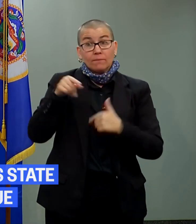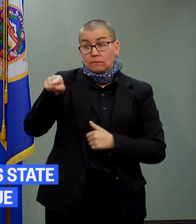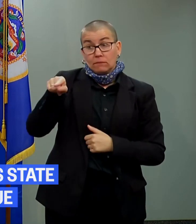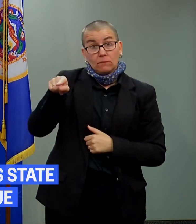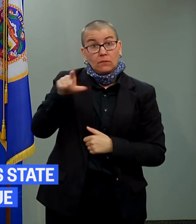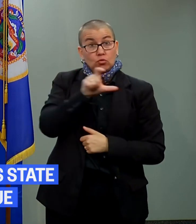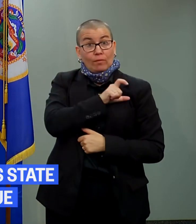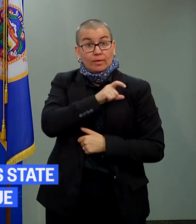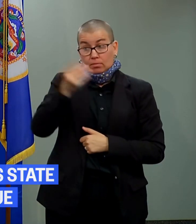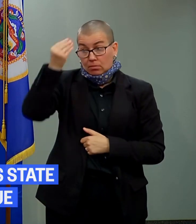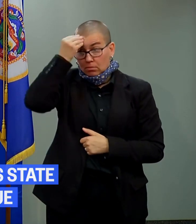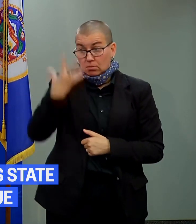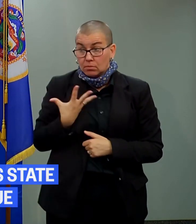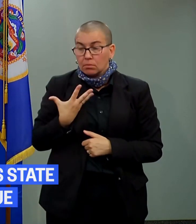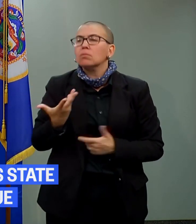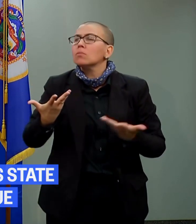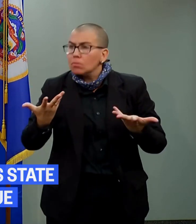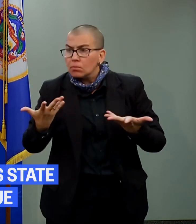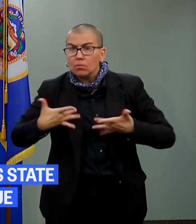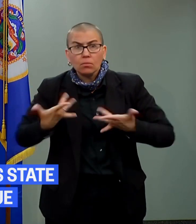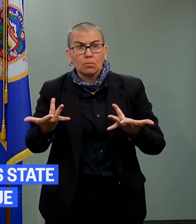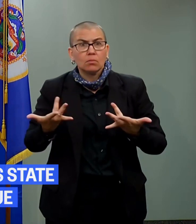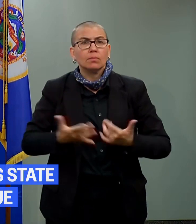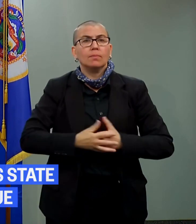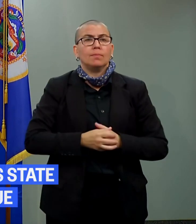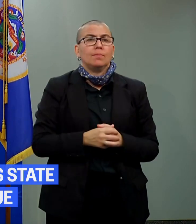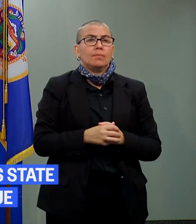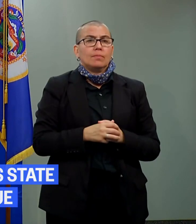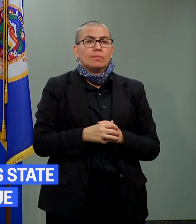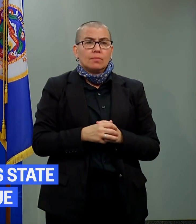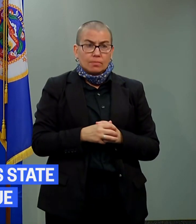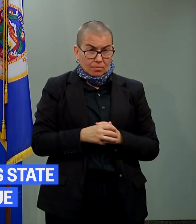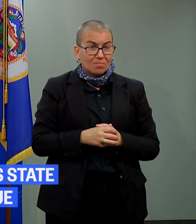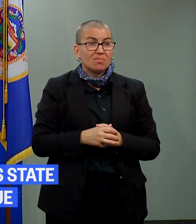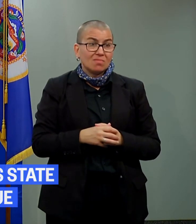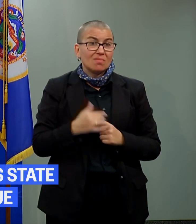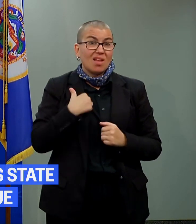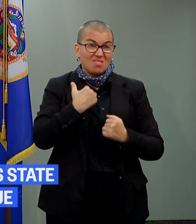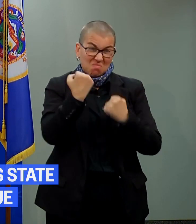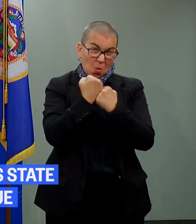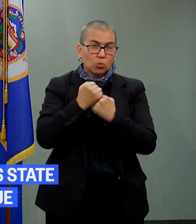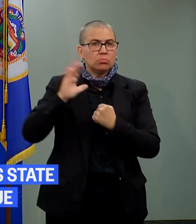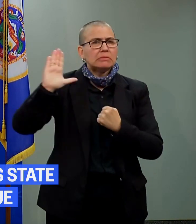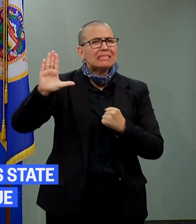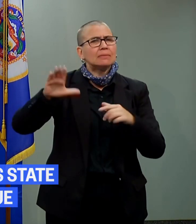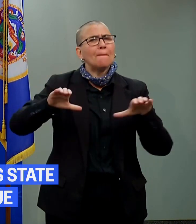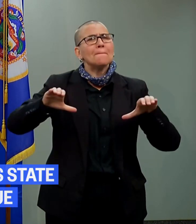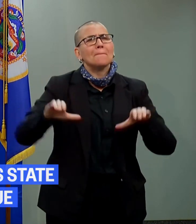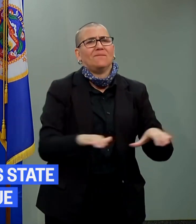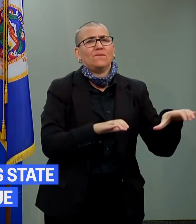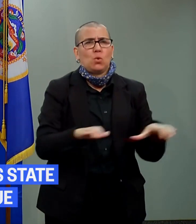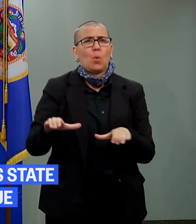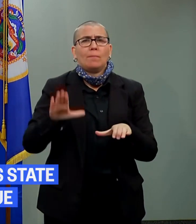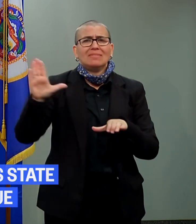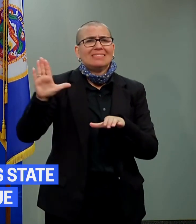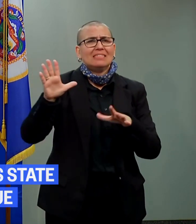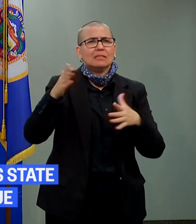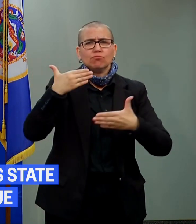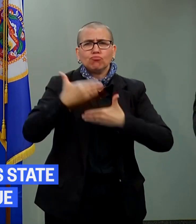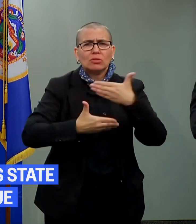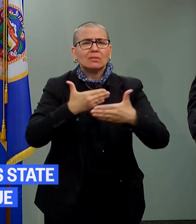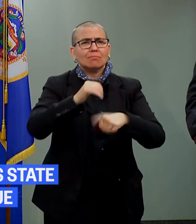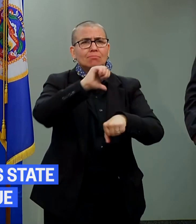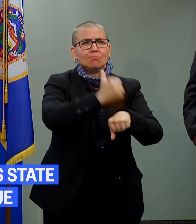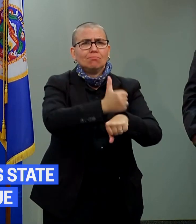want to send a very clear signal. I supported the actions that were out there. I gave the order to go with them. Those folks need to know that we're